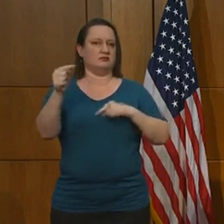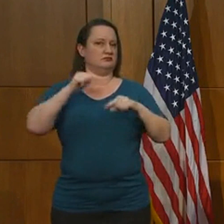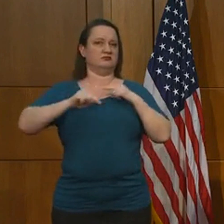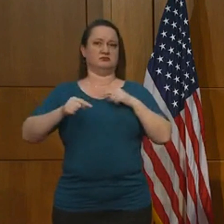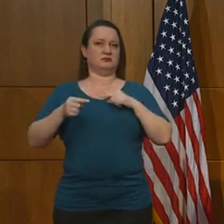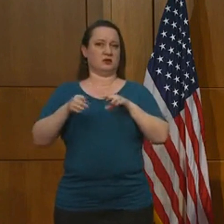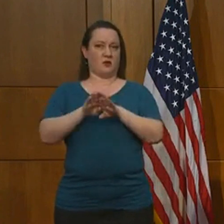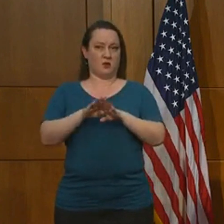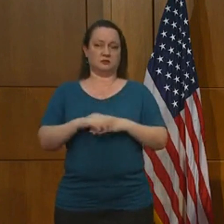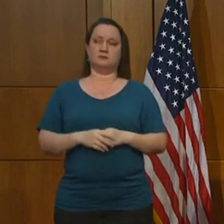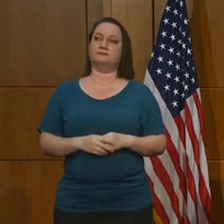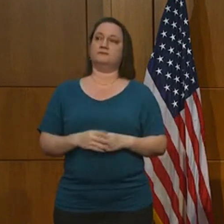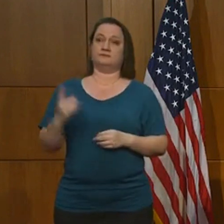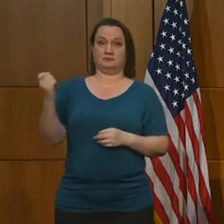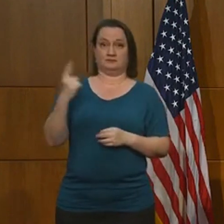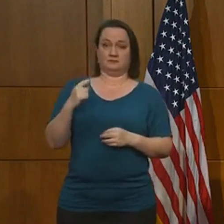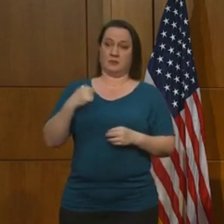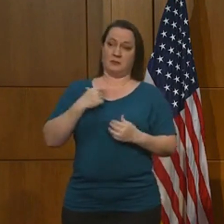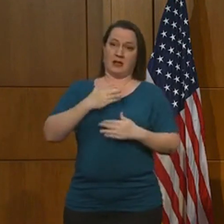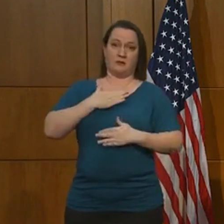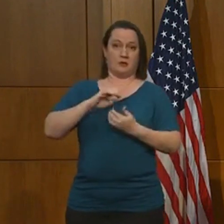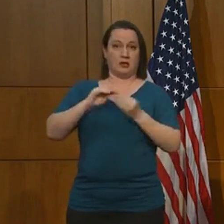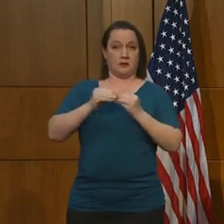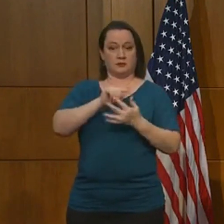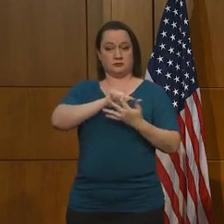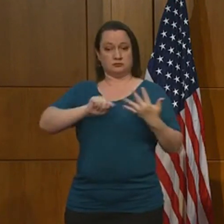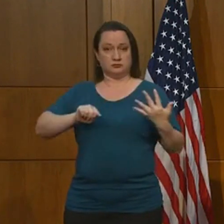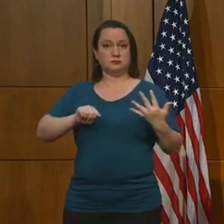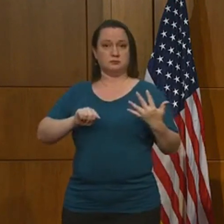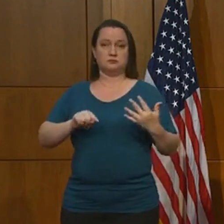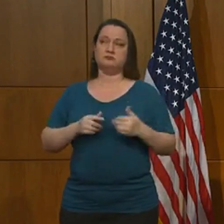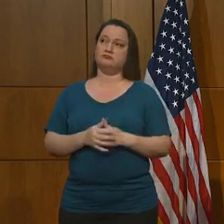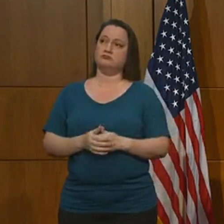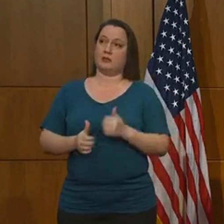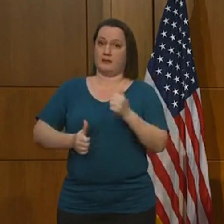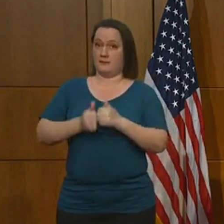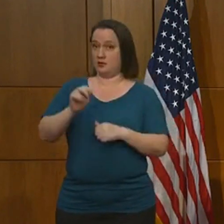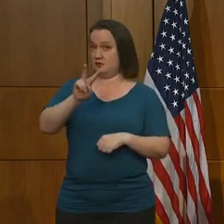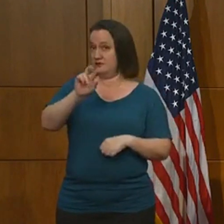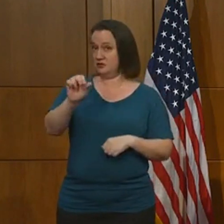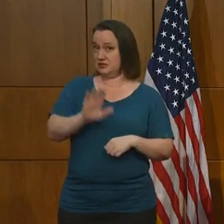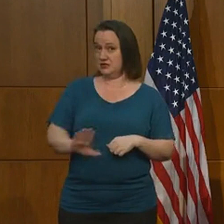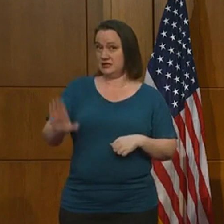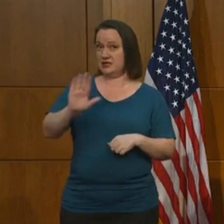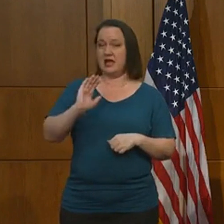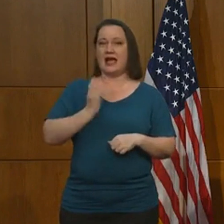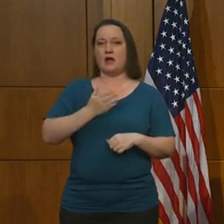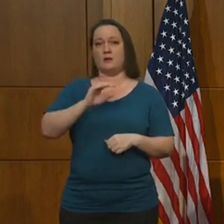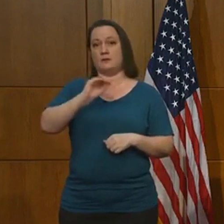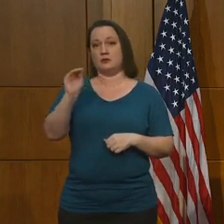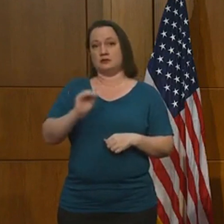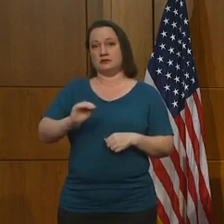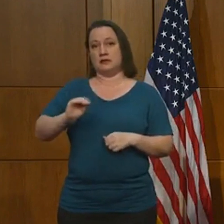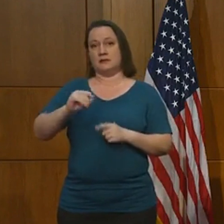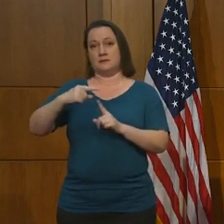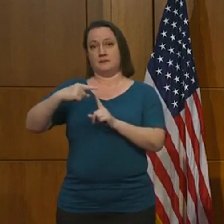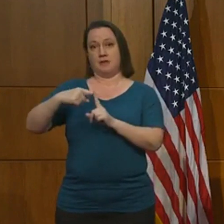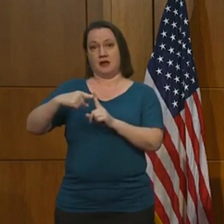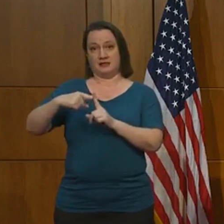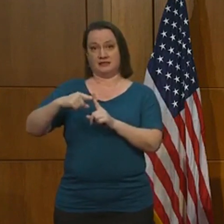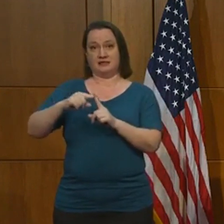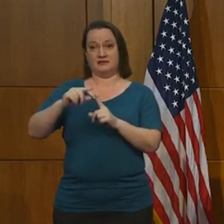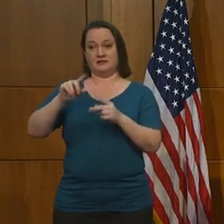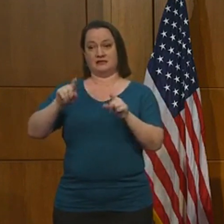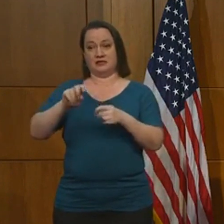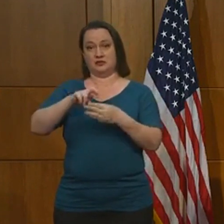And, you know, so far, in most parts of Virginia, our percent positivity continues to trend